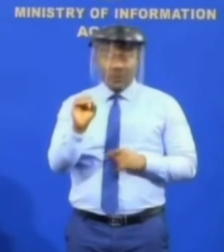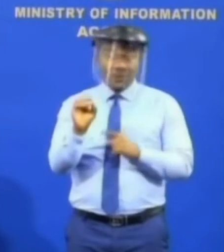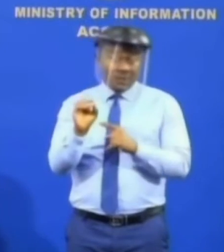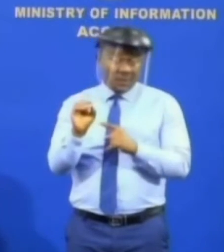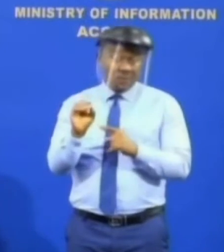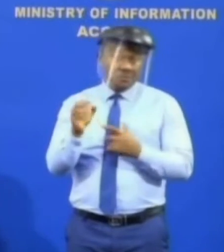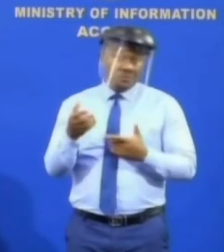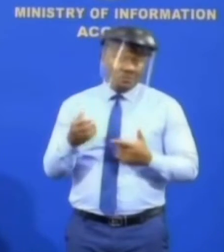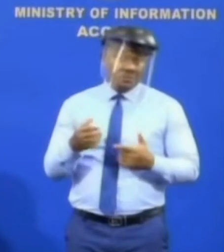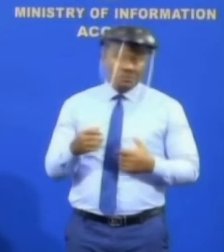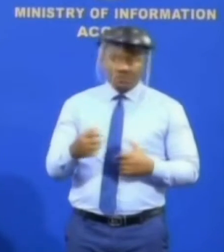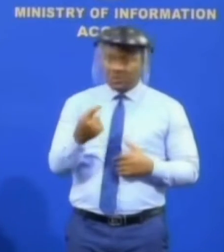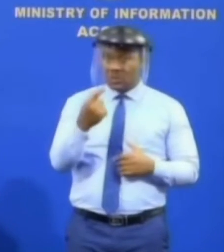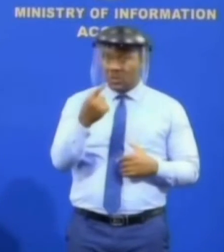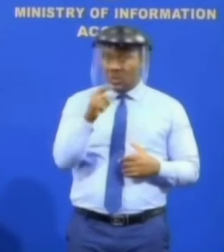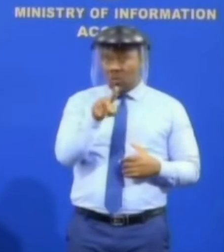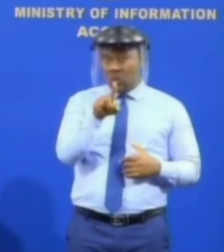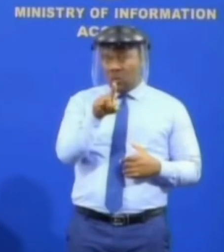infections,